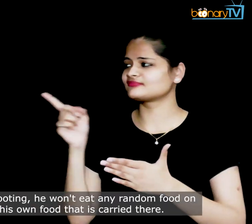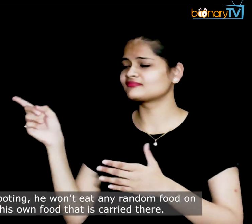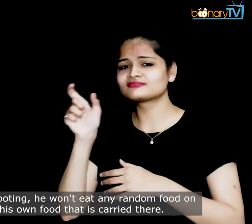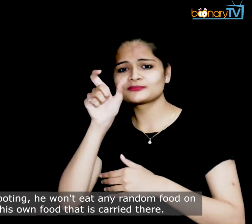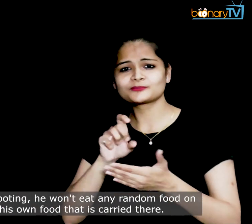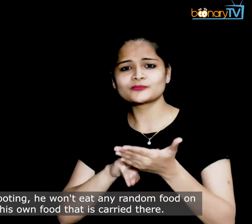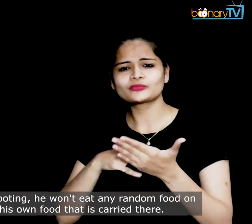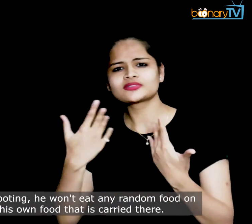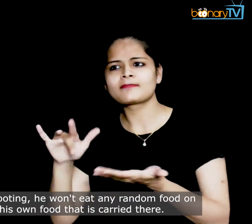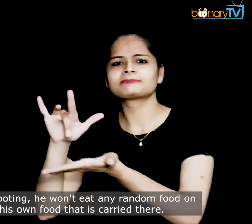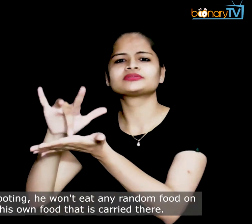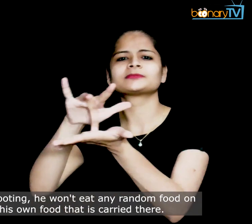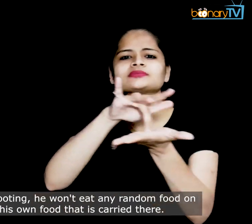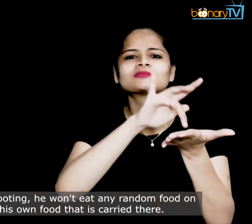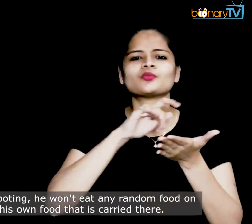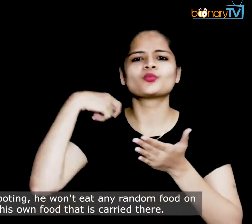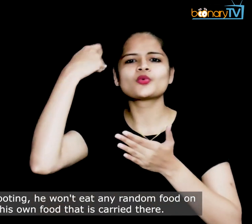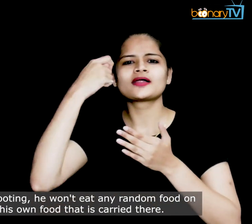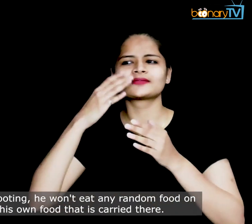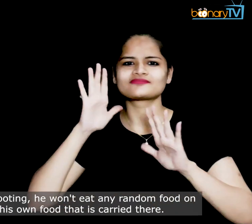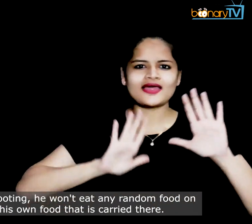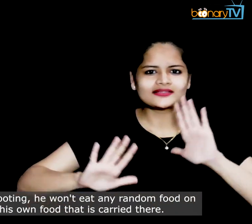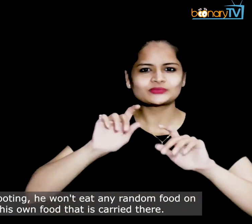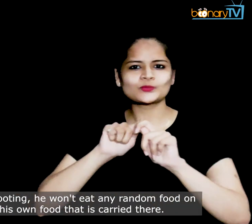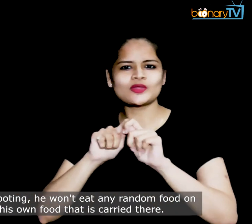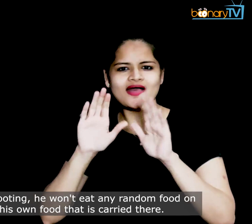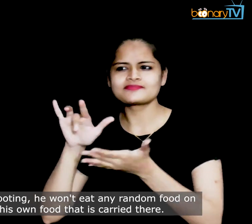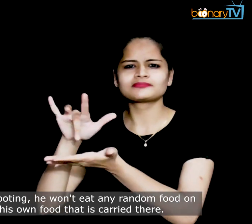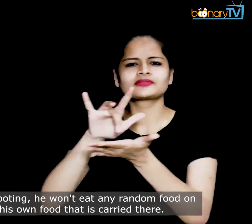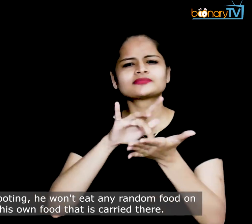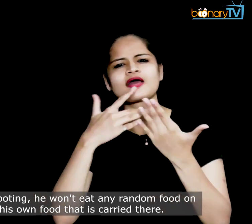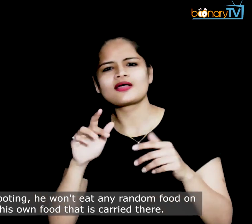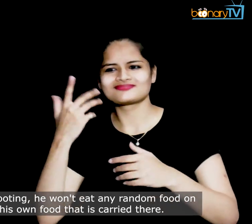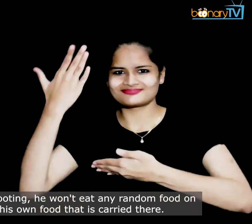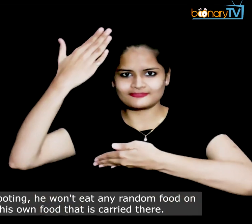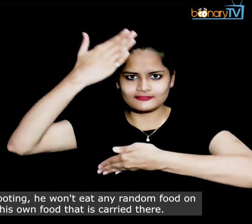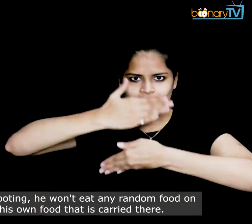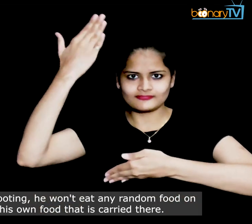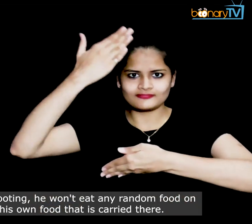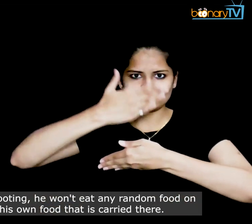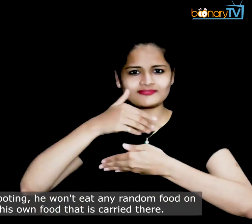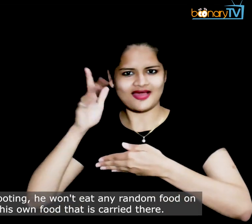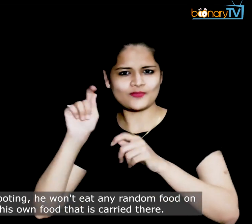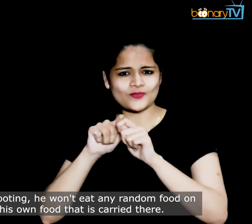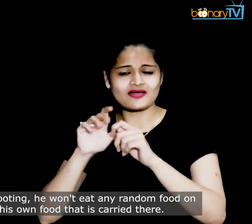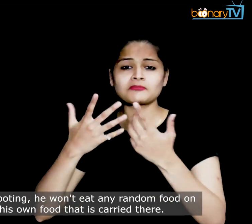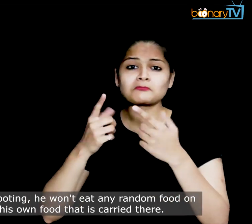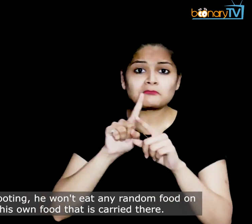whichever place he is shooting he won't eat any random food on the set other than